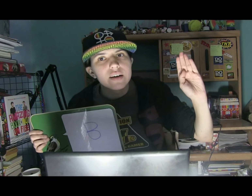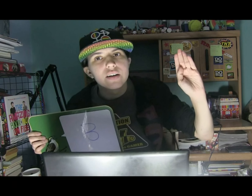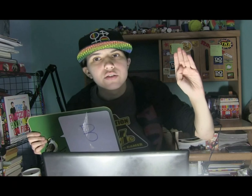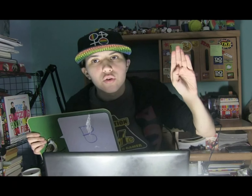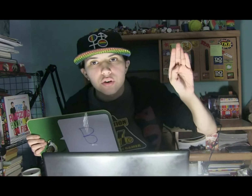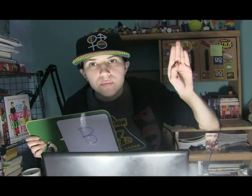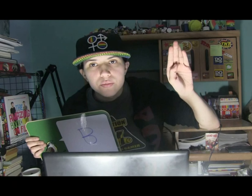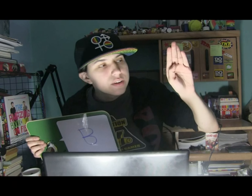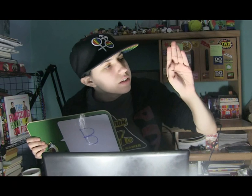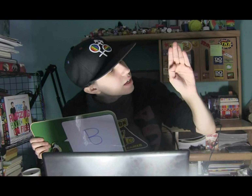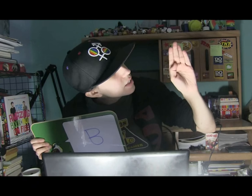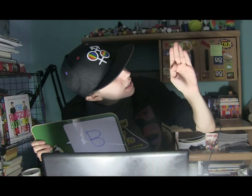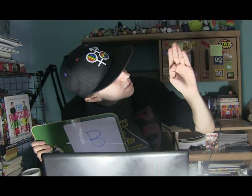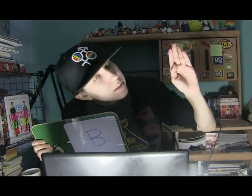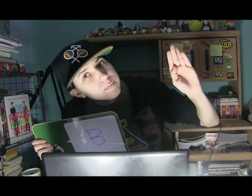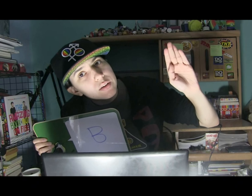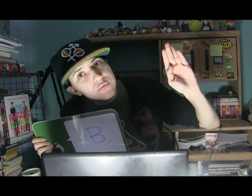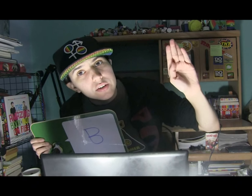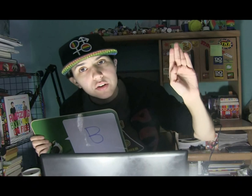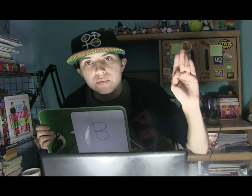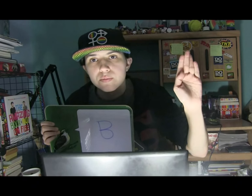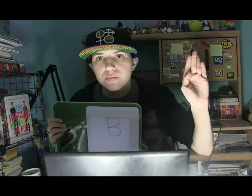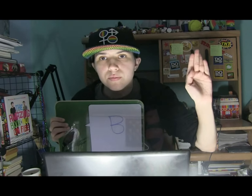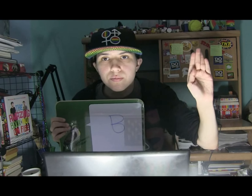on your index and middle finger.